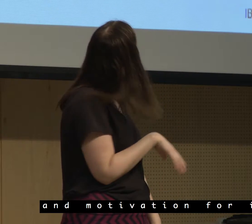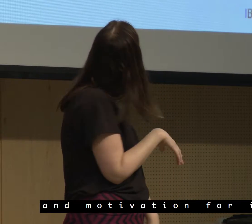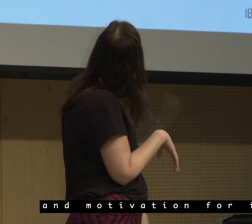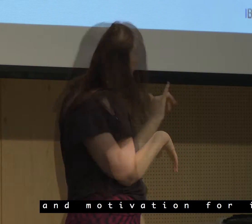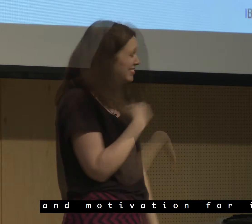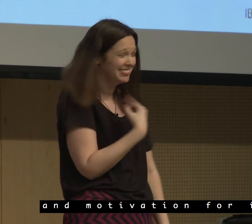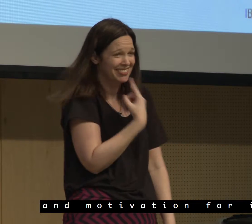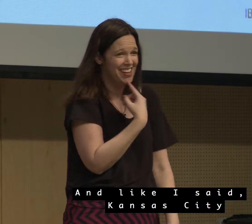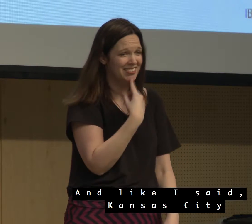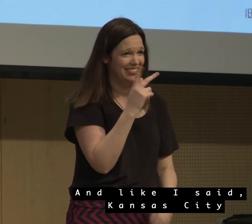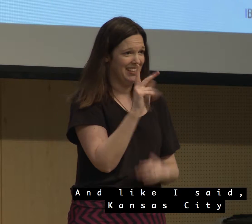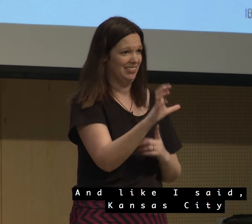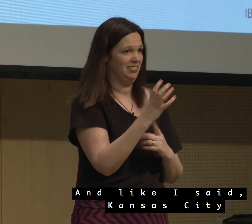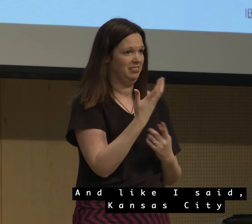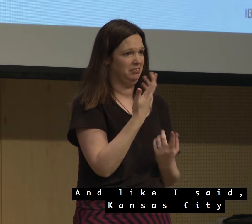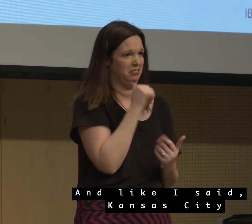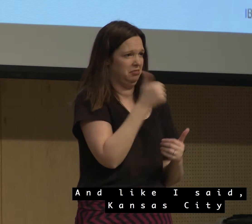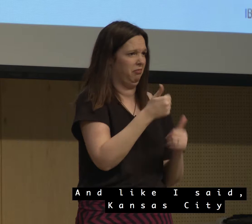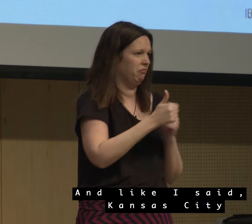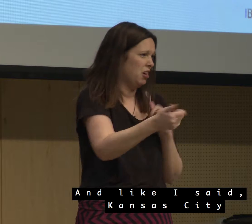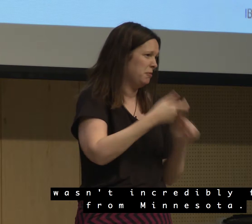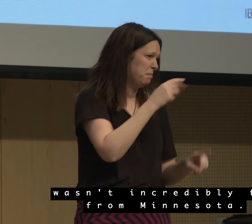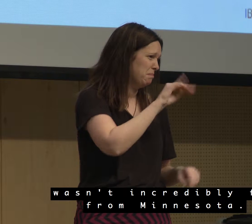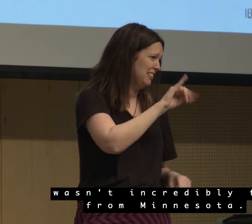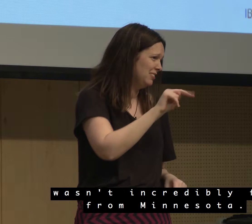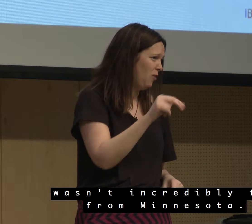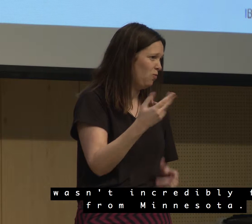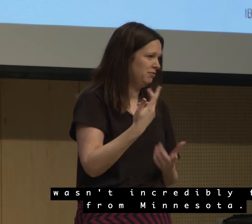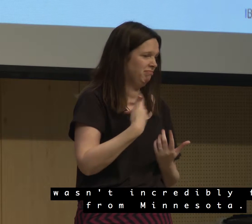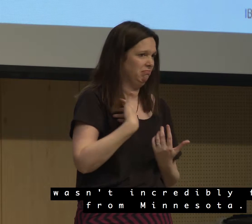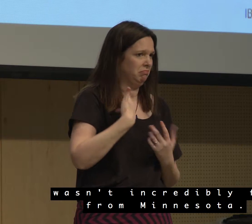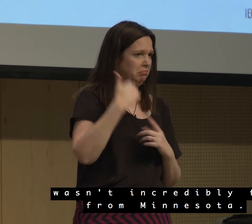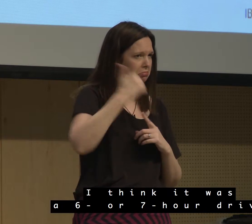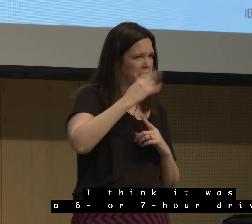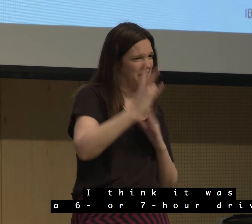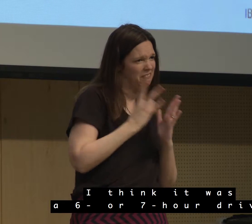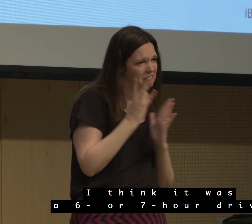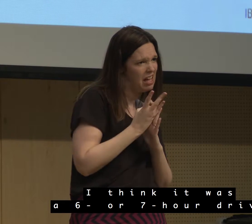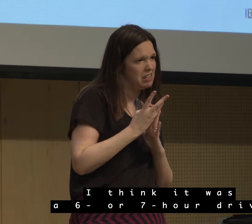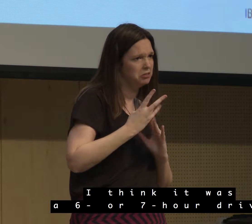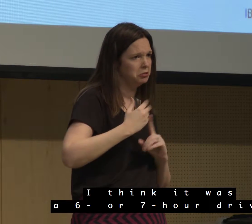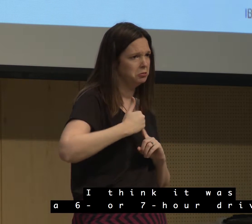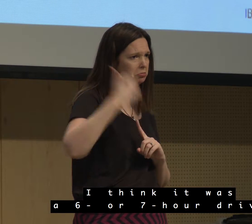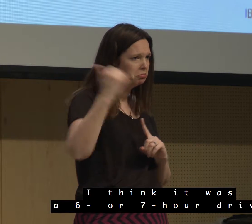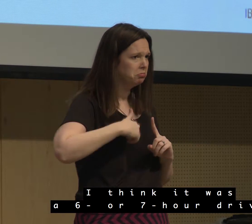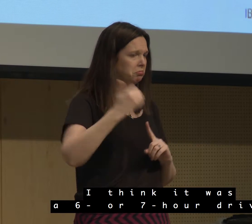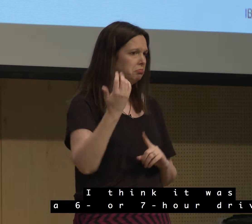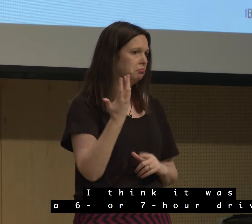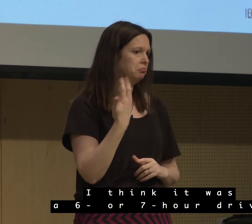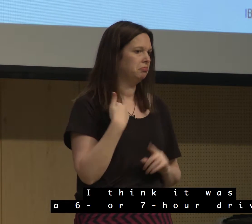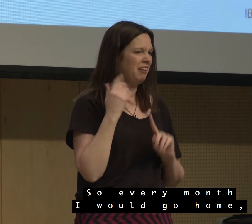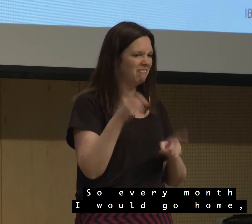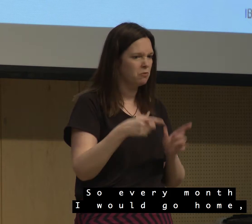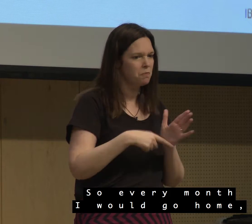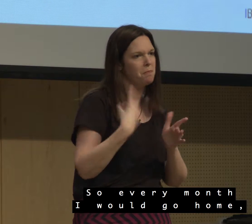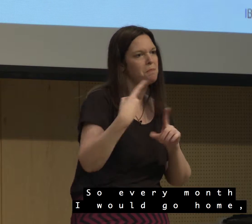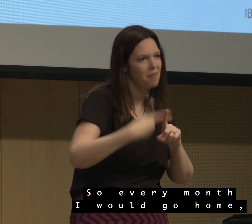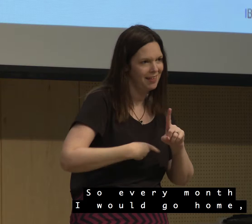for it. And like I said, Kansas City wasn't incredibly far from Minnesota. I think it was a 6 or 7 hour drive. So